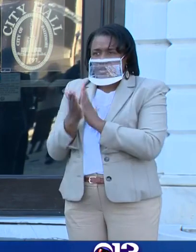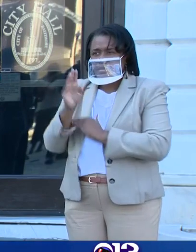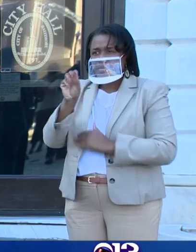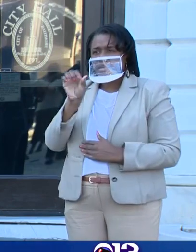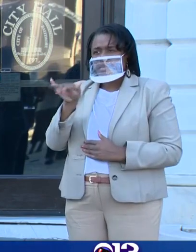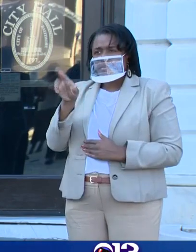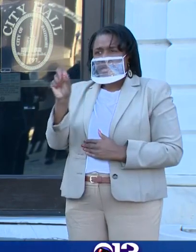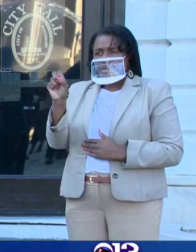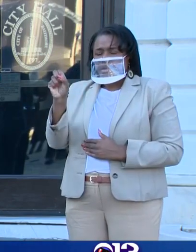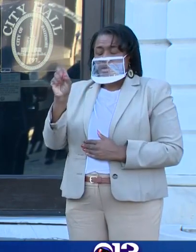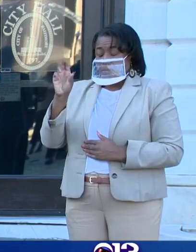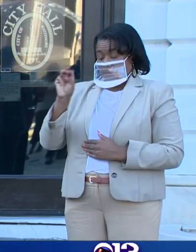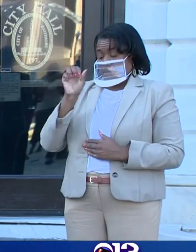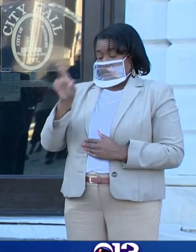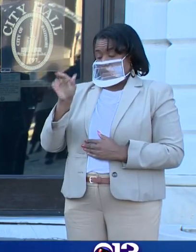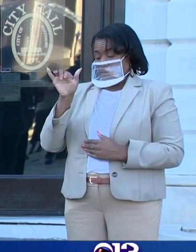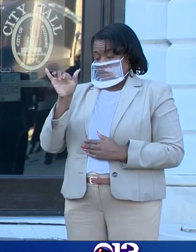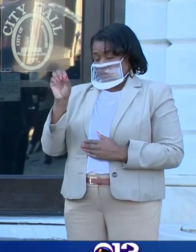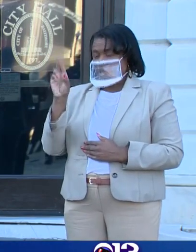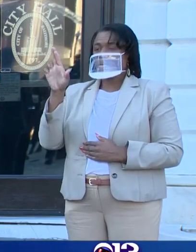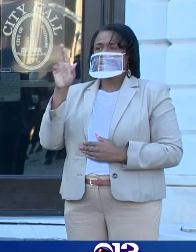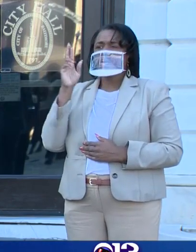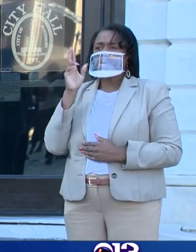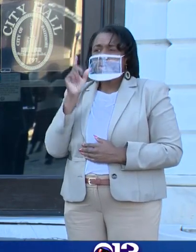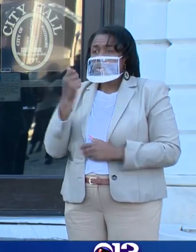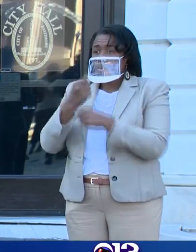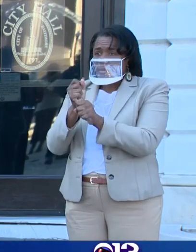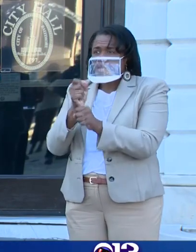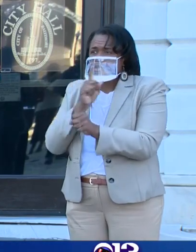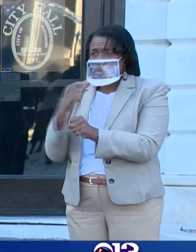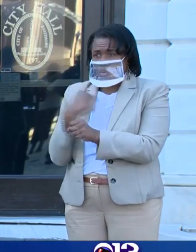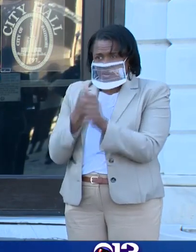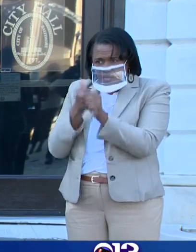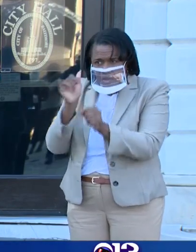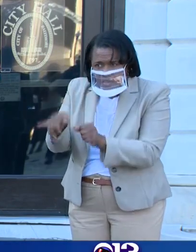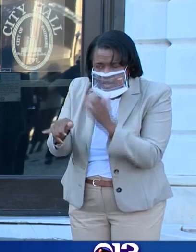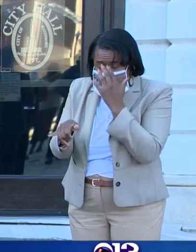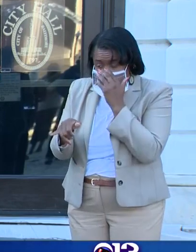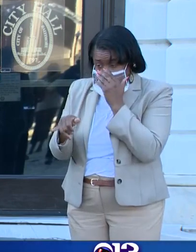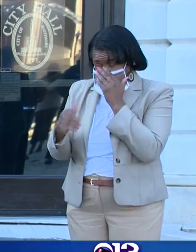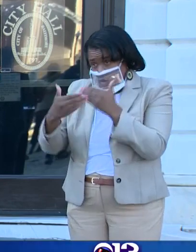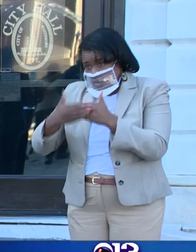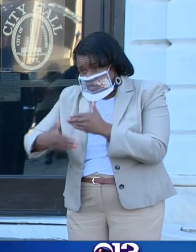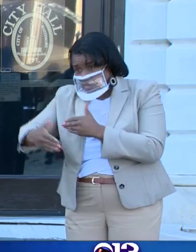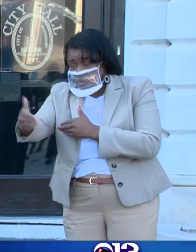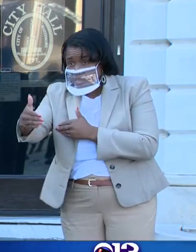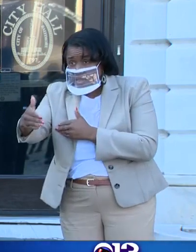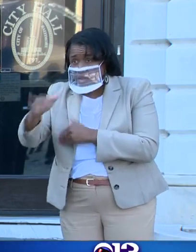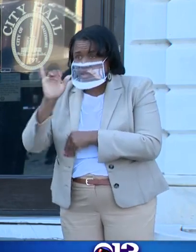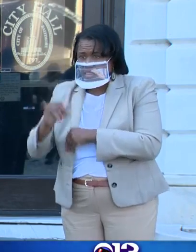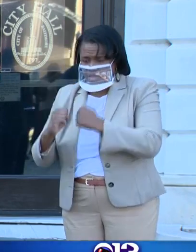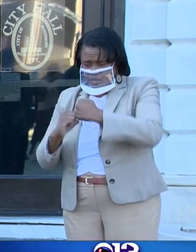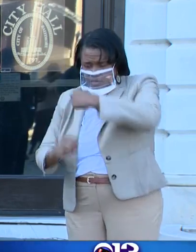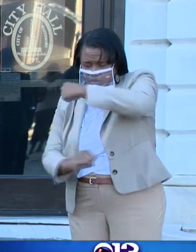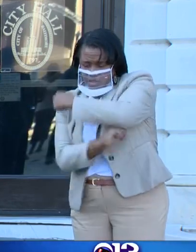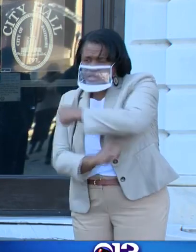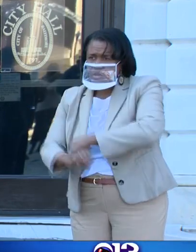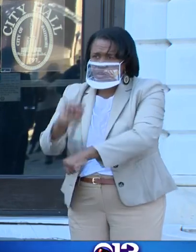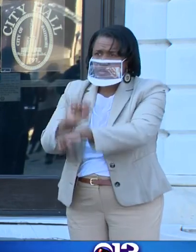enforce it. This is our new way forward. What is before us is foundational